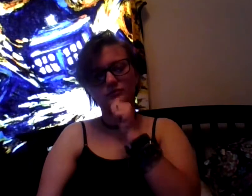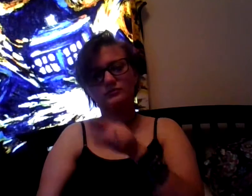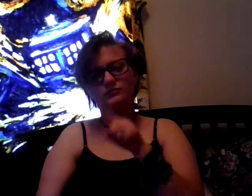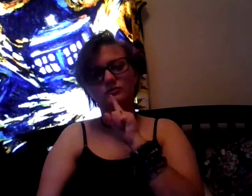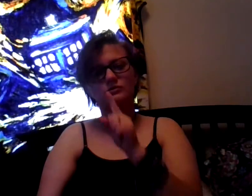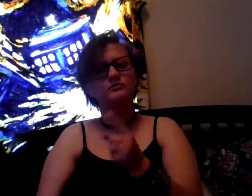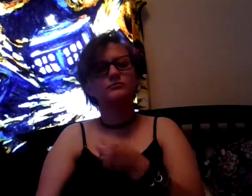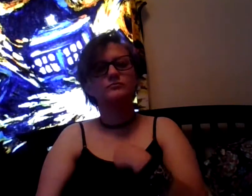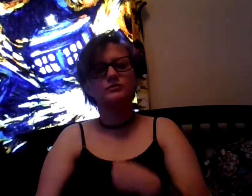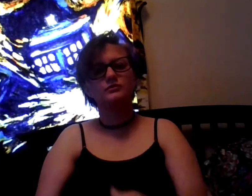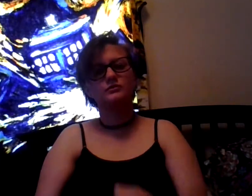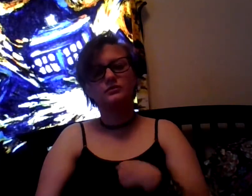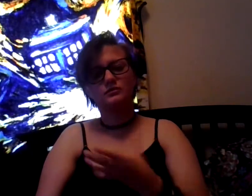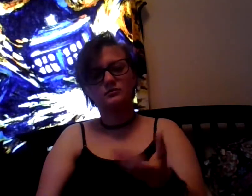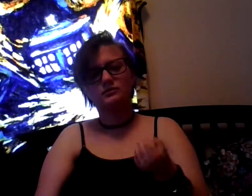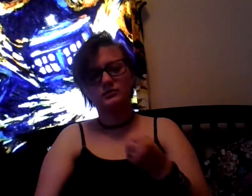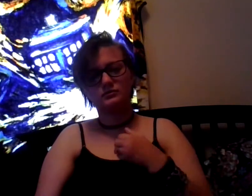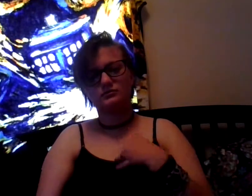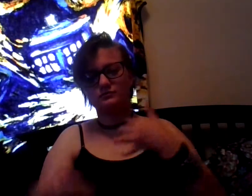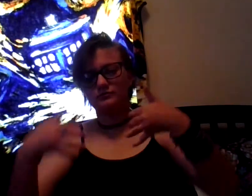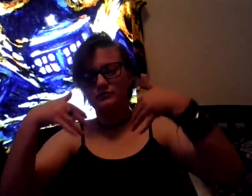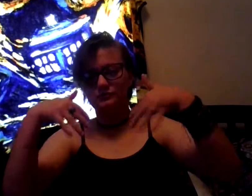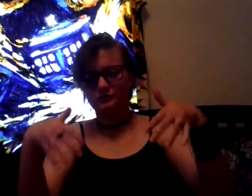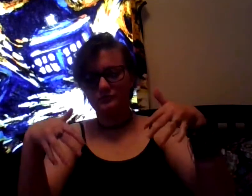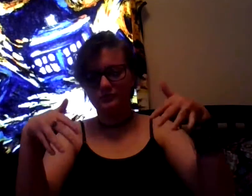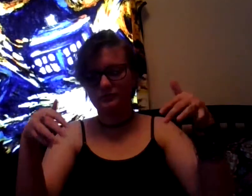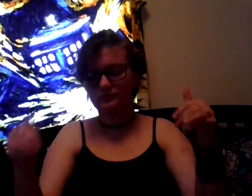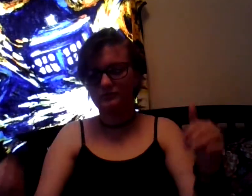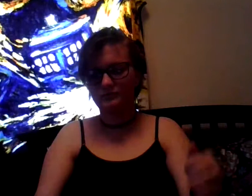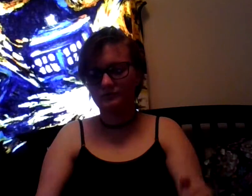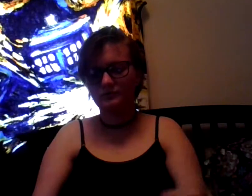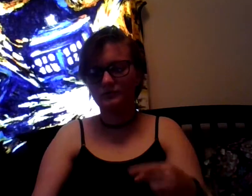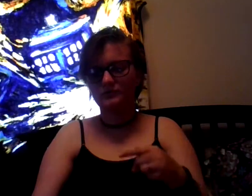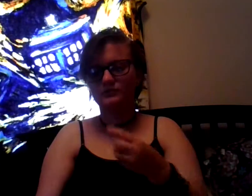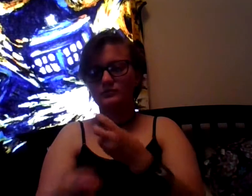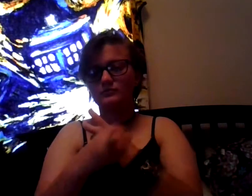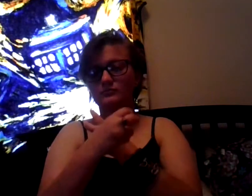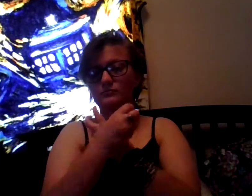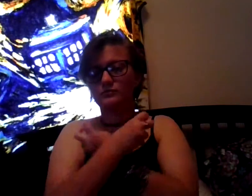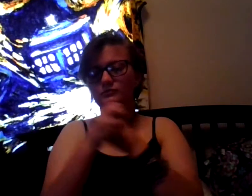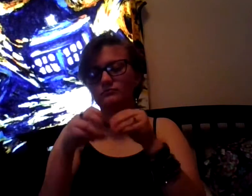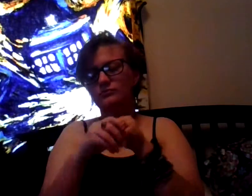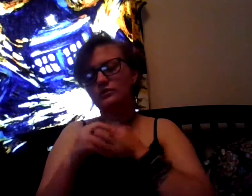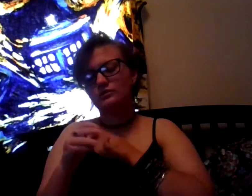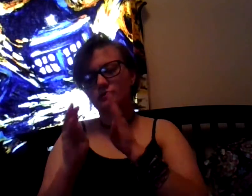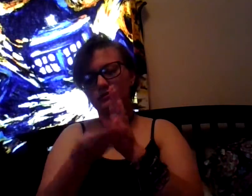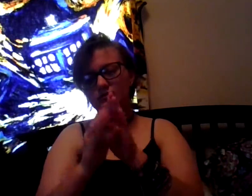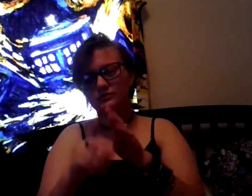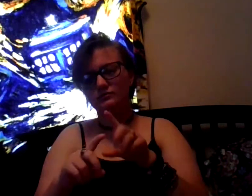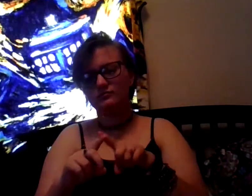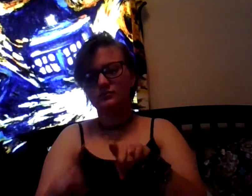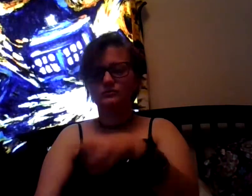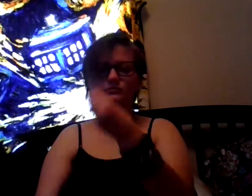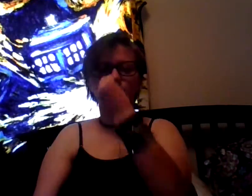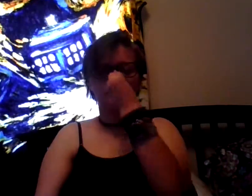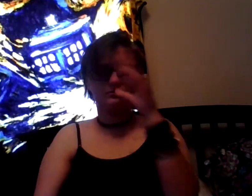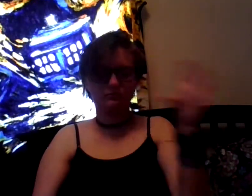you tell me, I'll take to my grave. There's bones in my closet, but you hang stuff